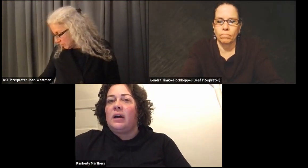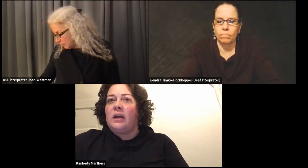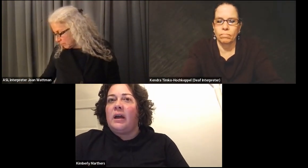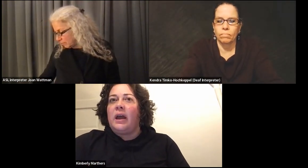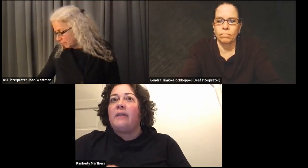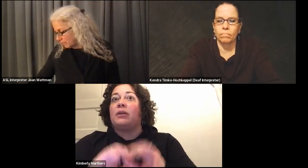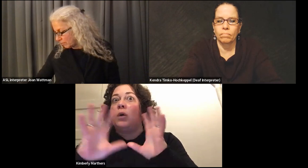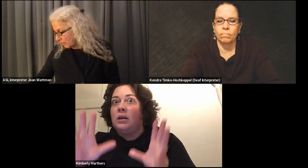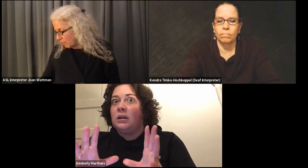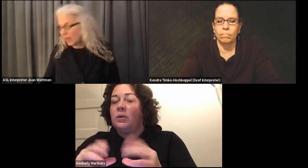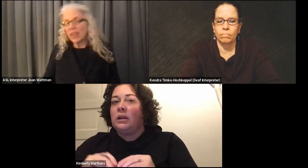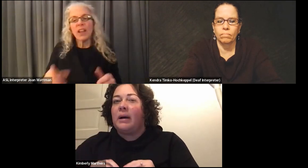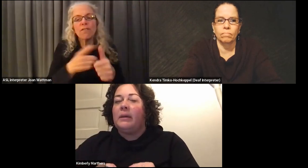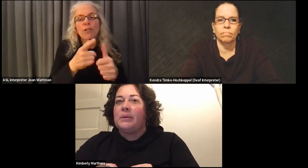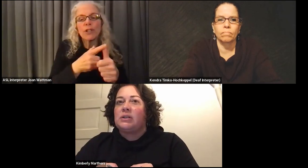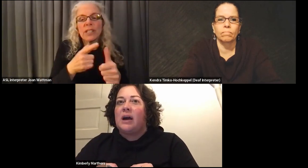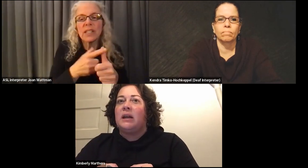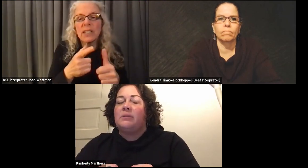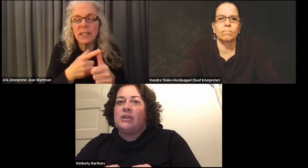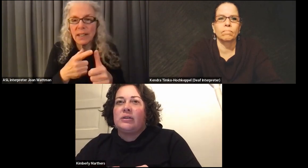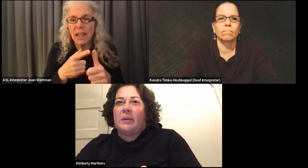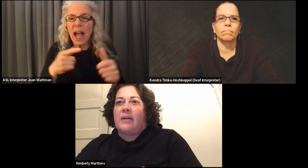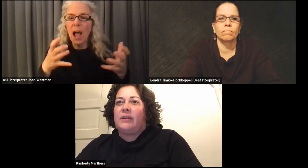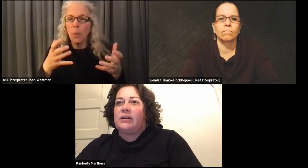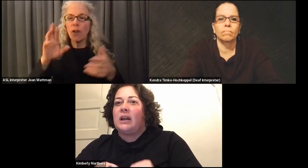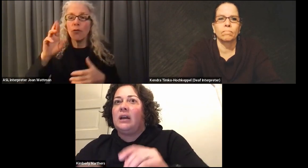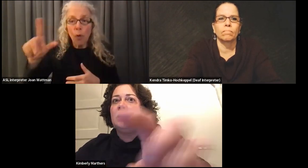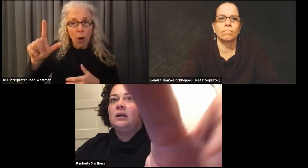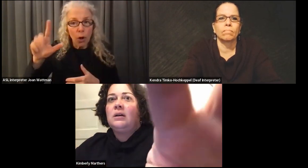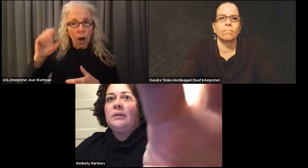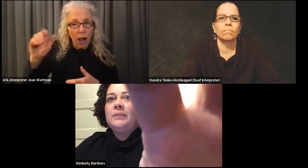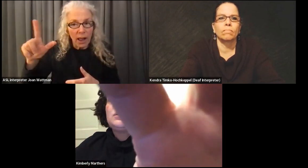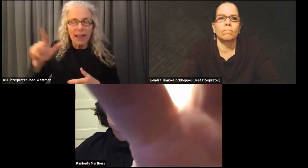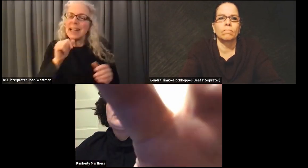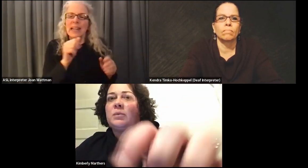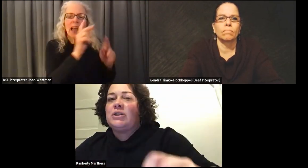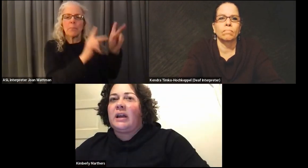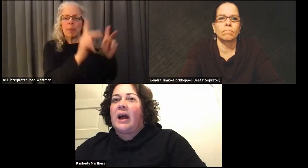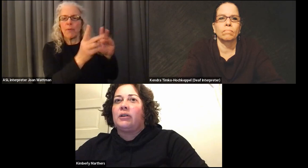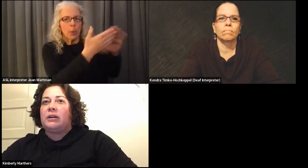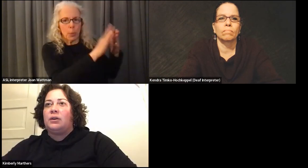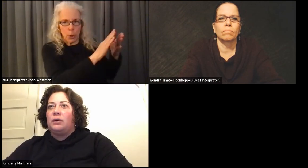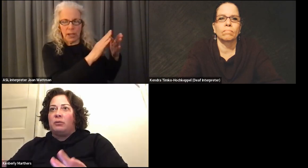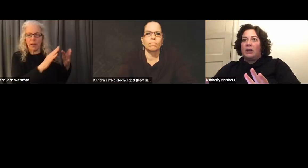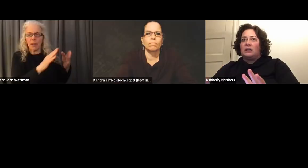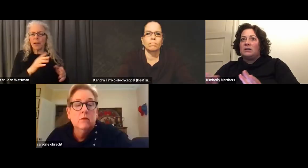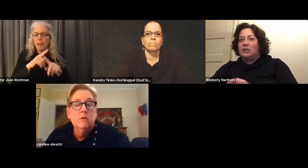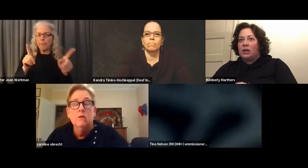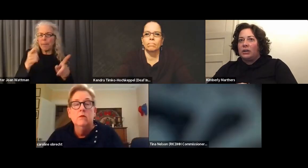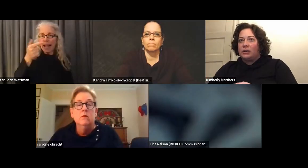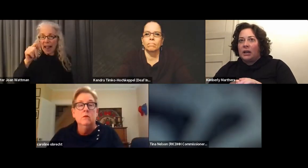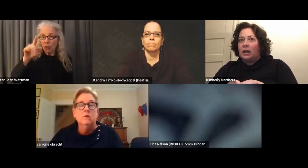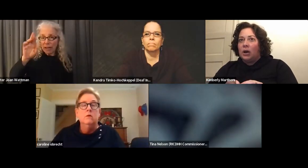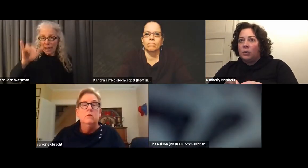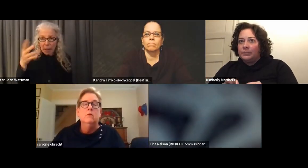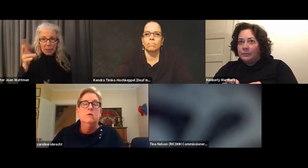see not everyone, including the public, but just how many commissioners we have here tonight. So we switch to gallery view and everybody can see each